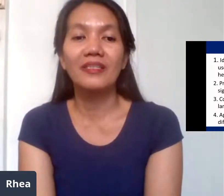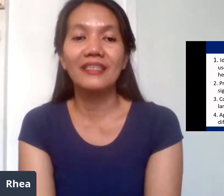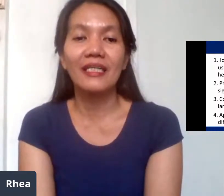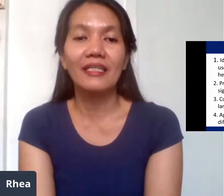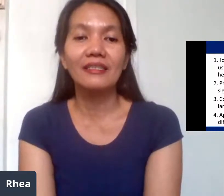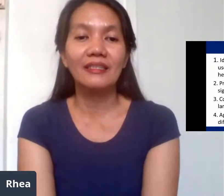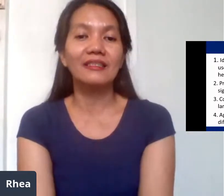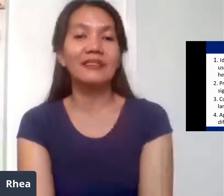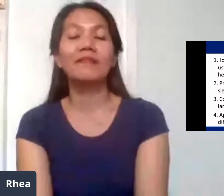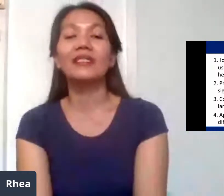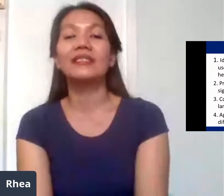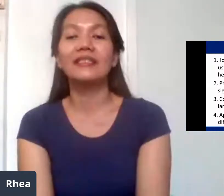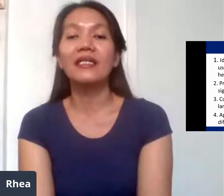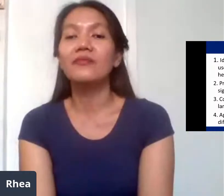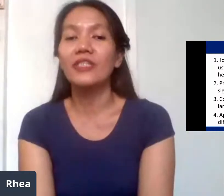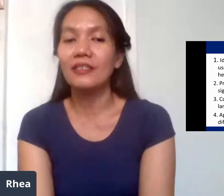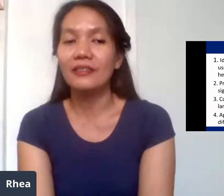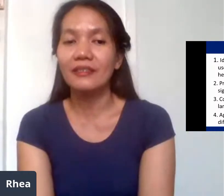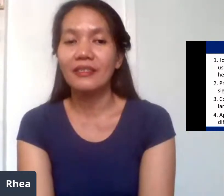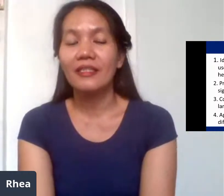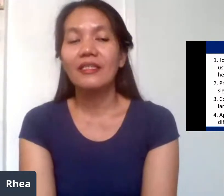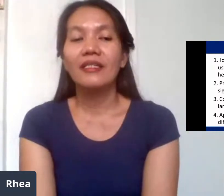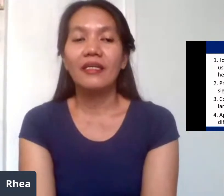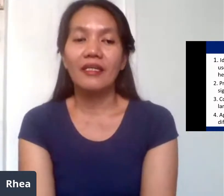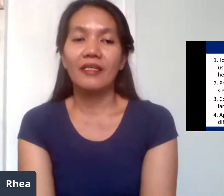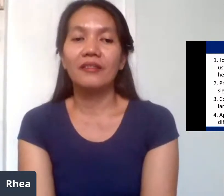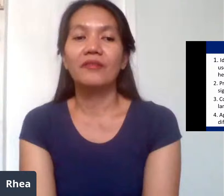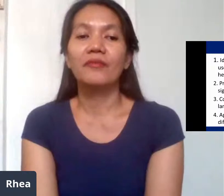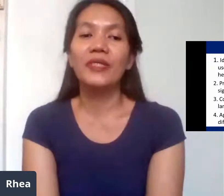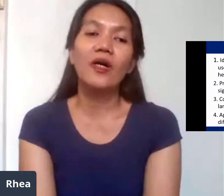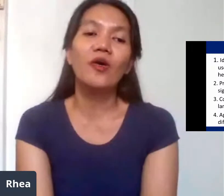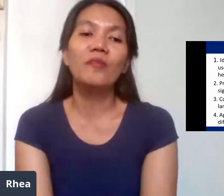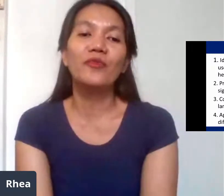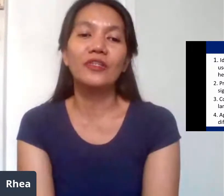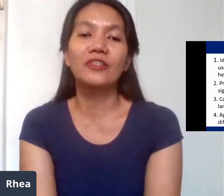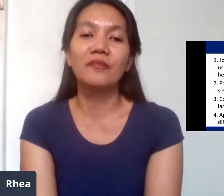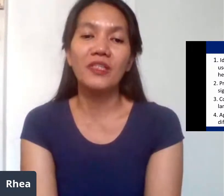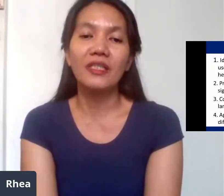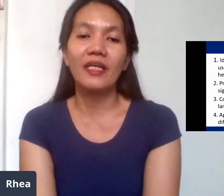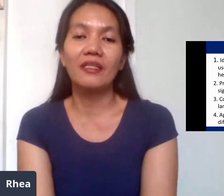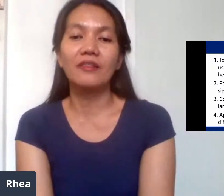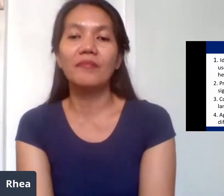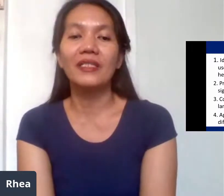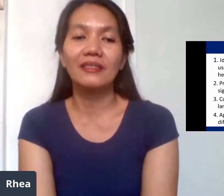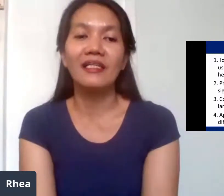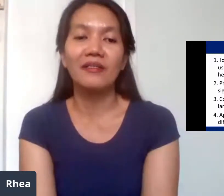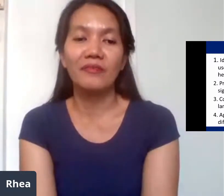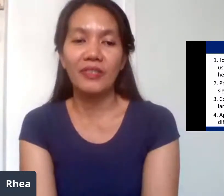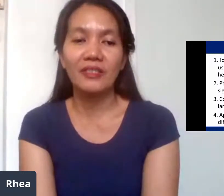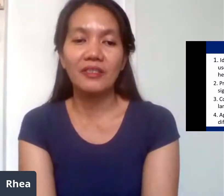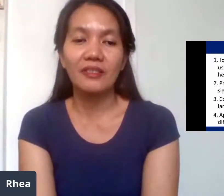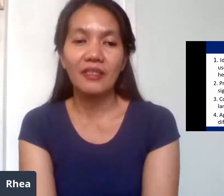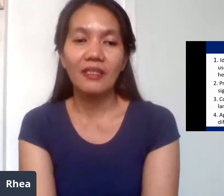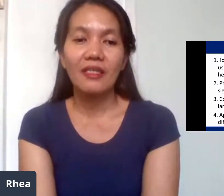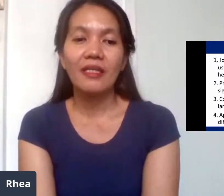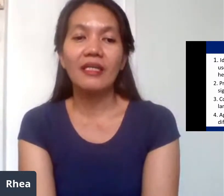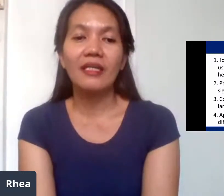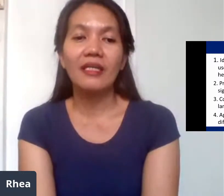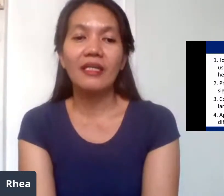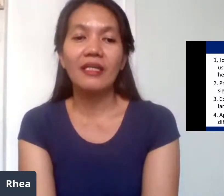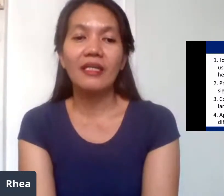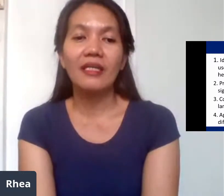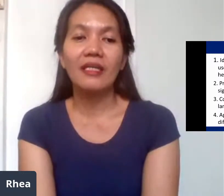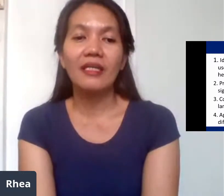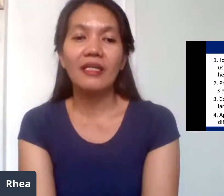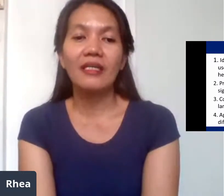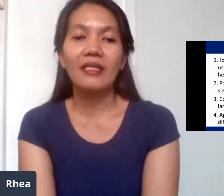alphabet, number signs, and some basic sign words. And we hope we could communicate through basic sign language